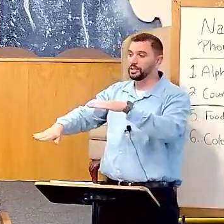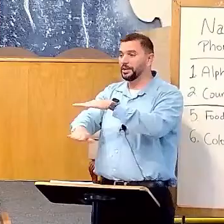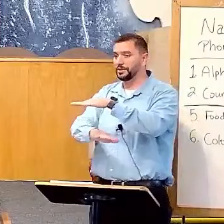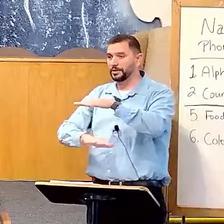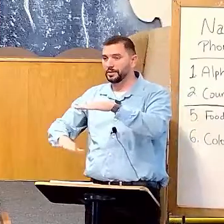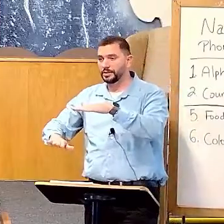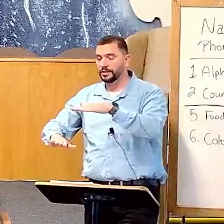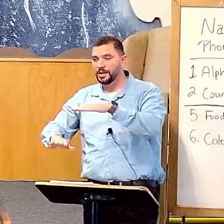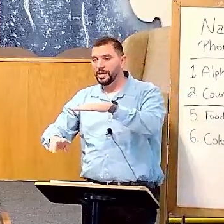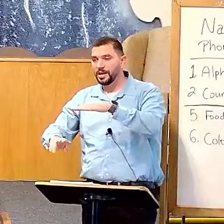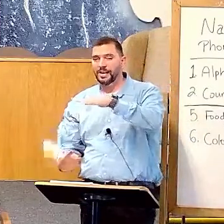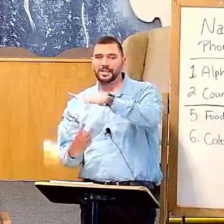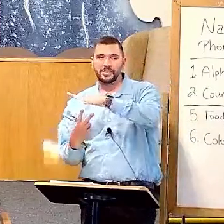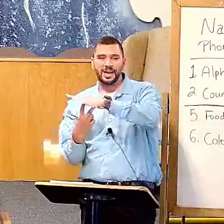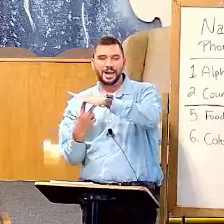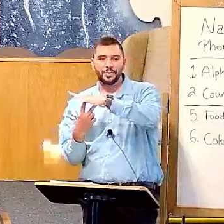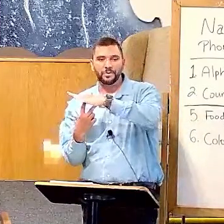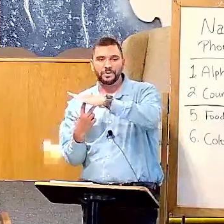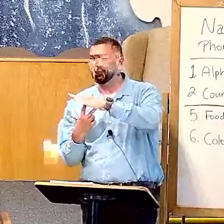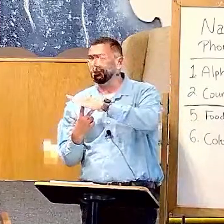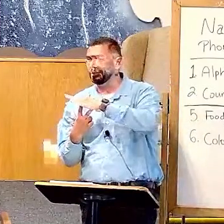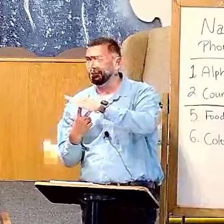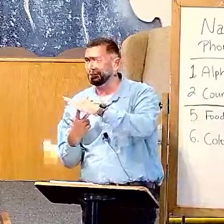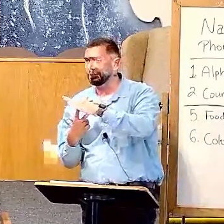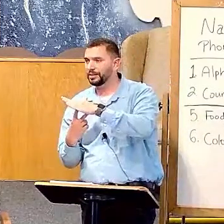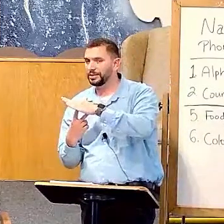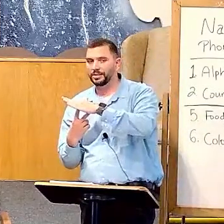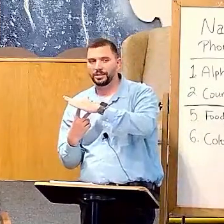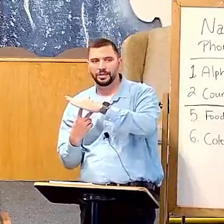under, if I did that, what does that look like?